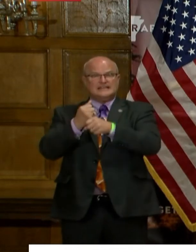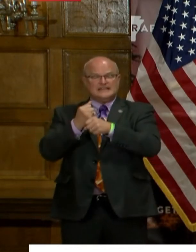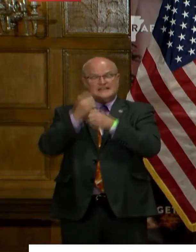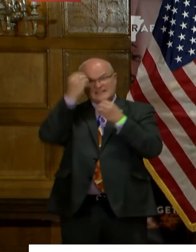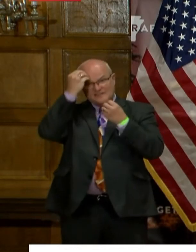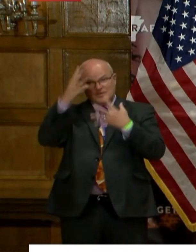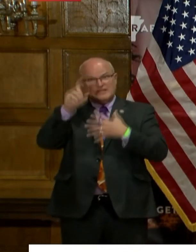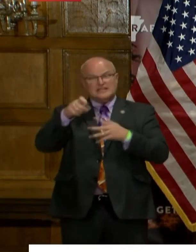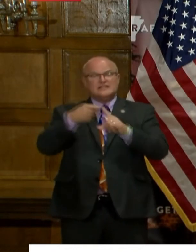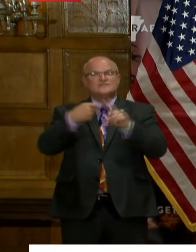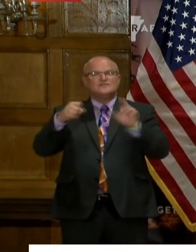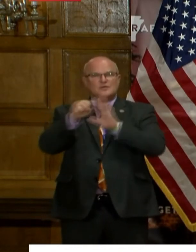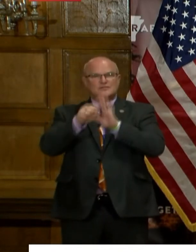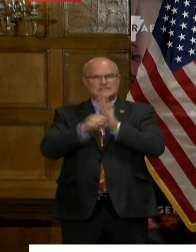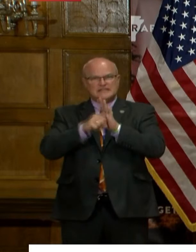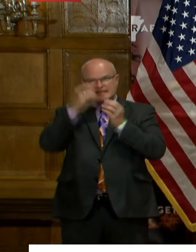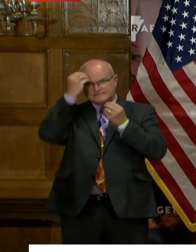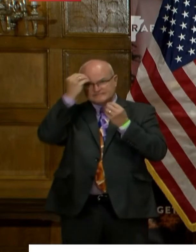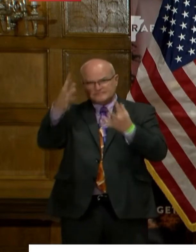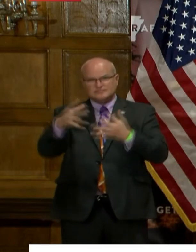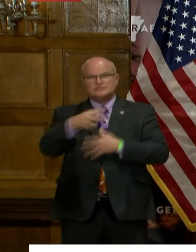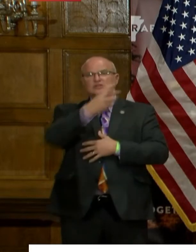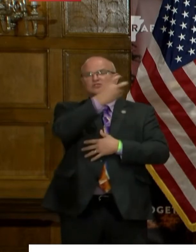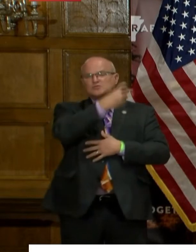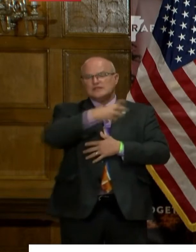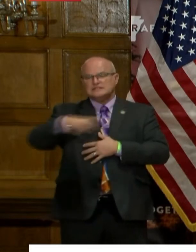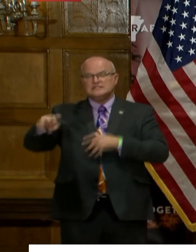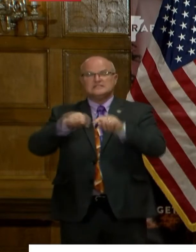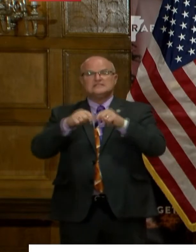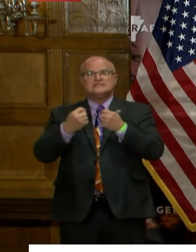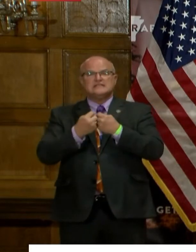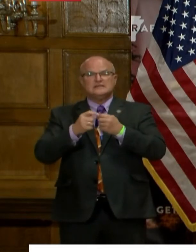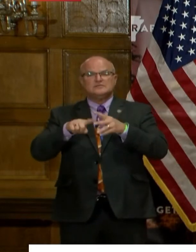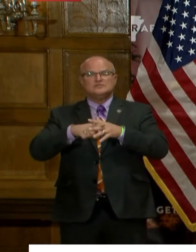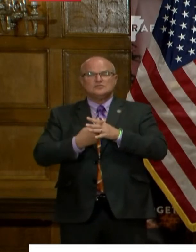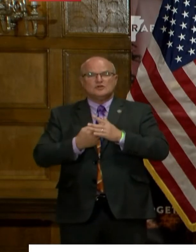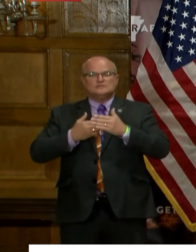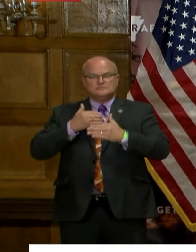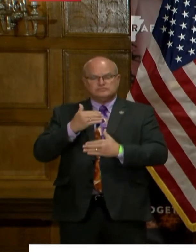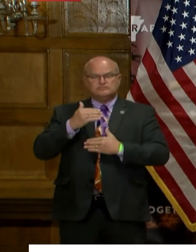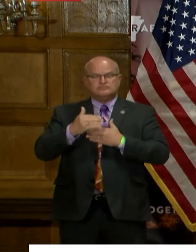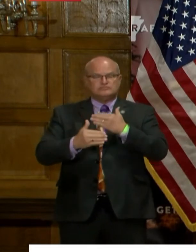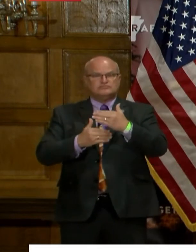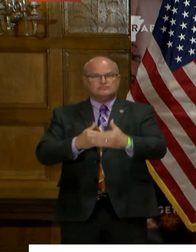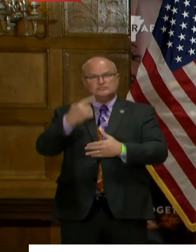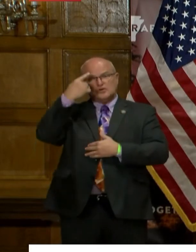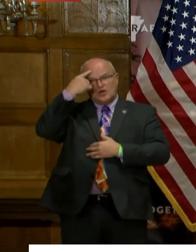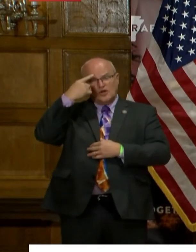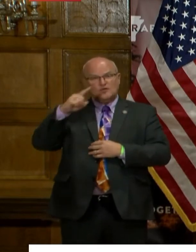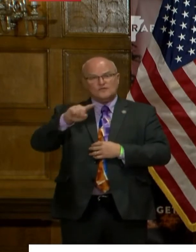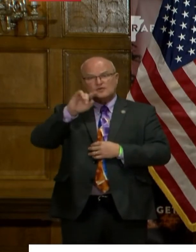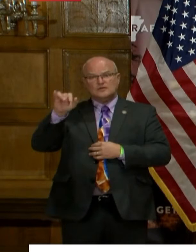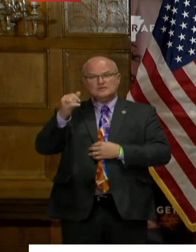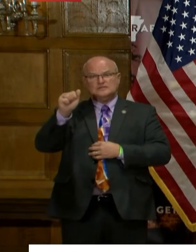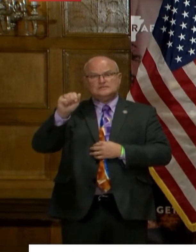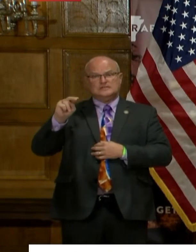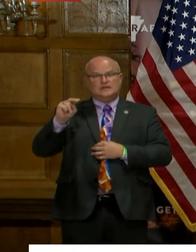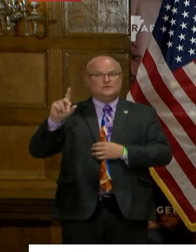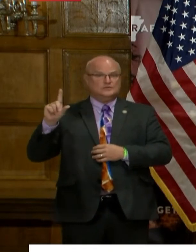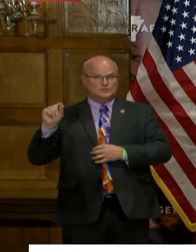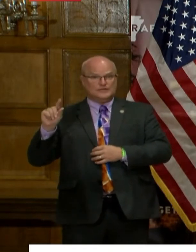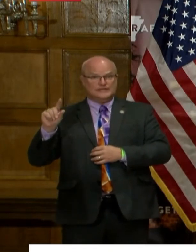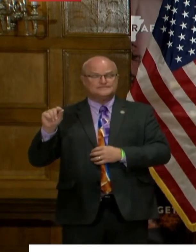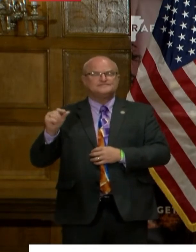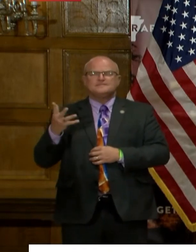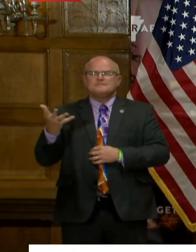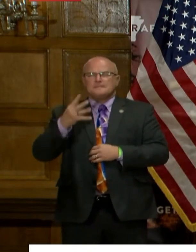that he needs from the states as his transitions team starts to prepare for January 20th